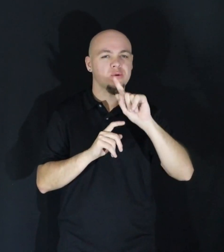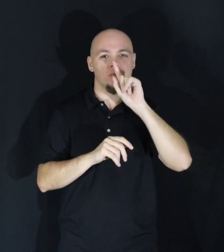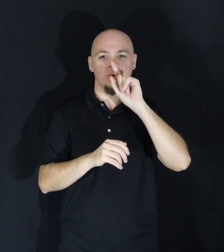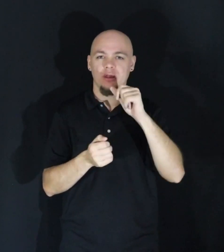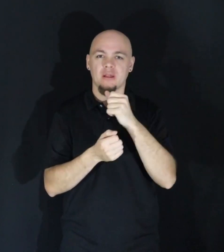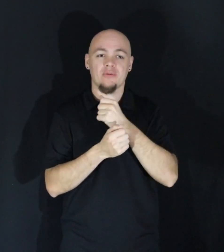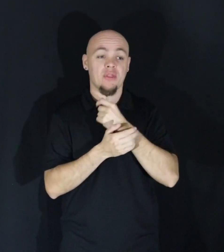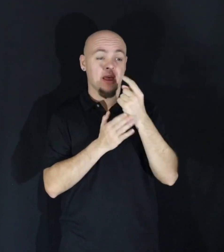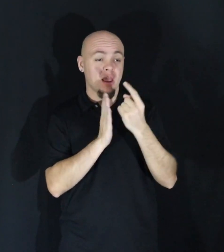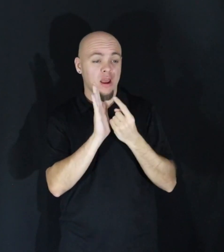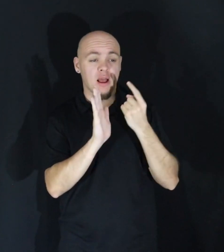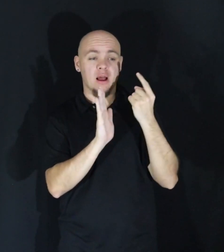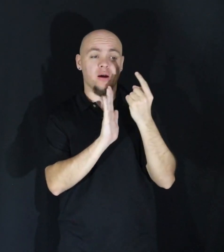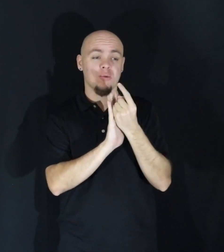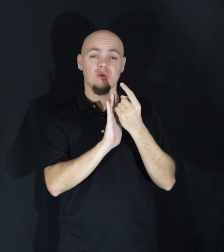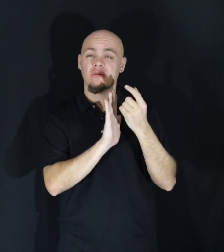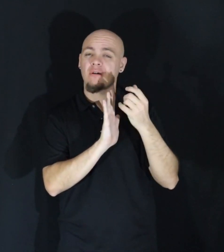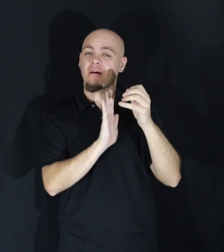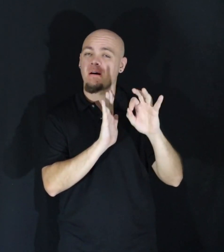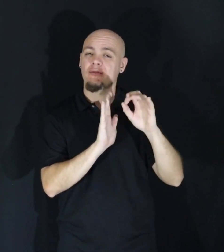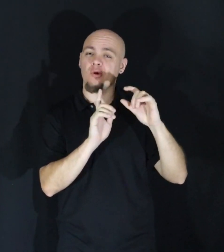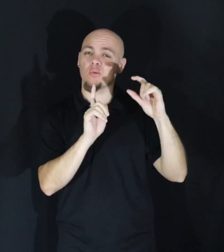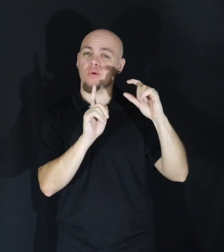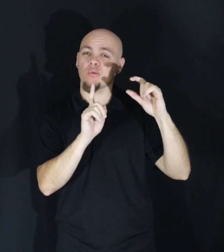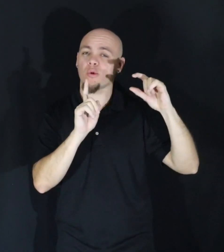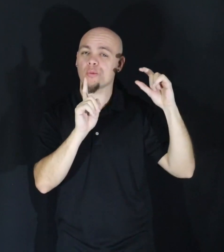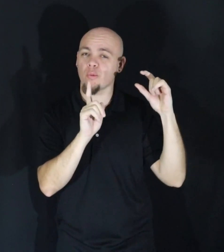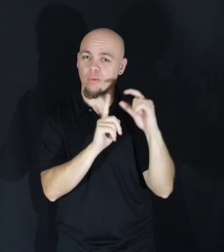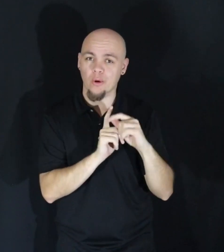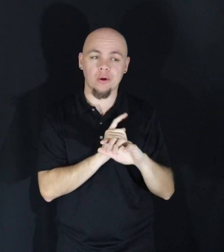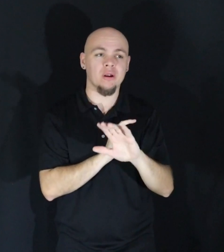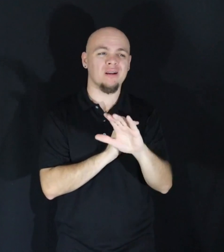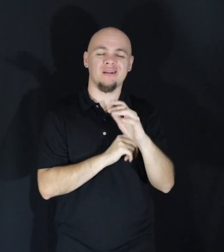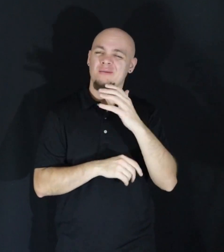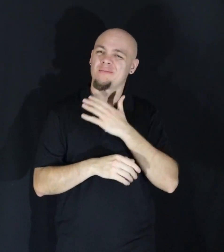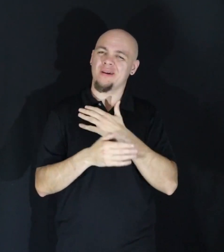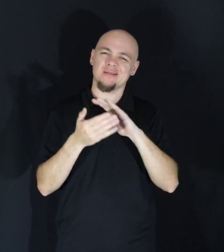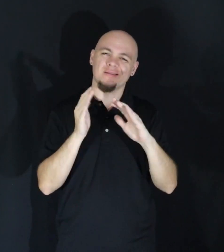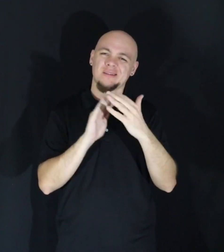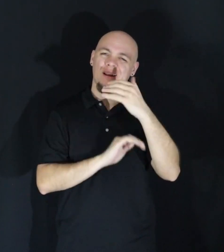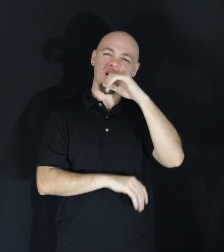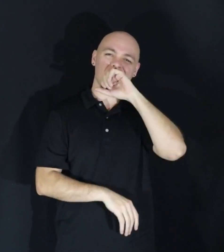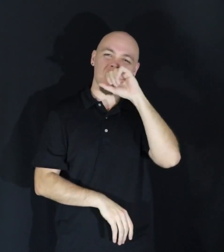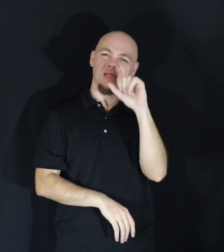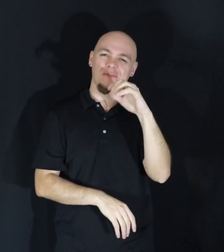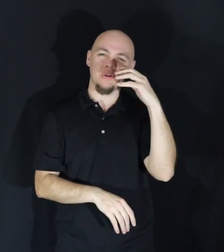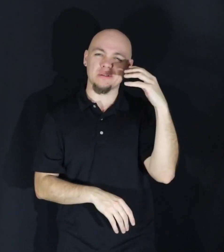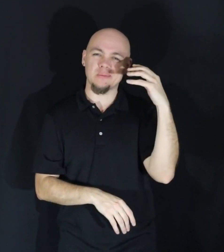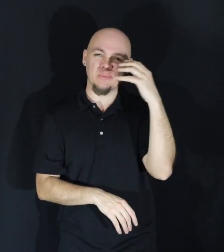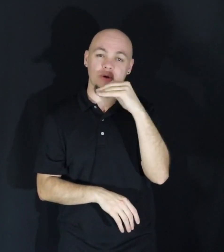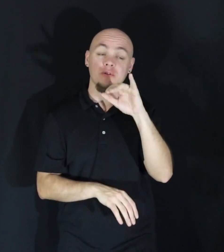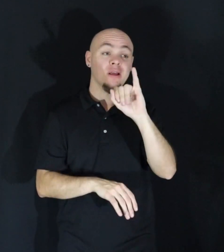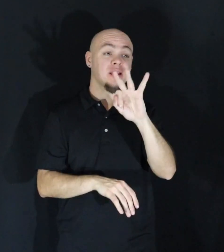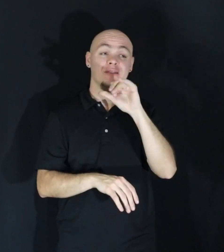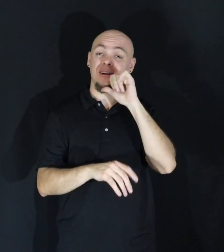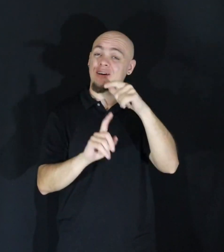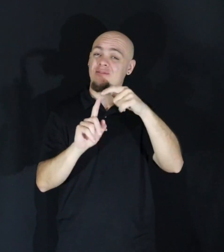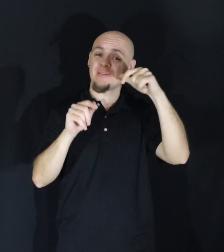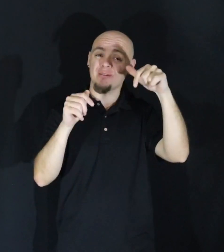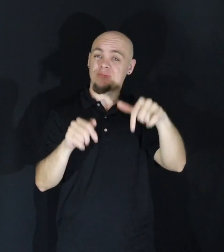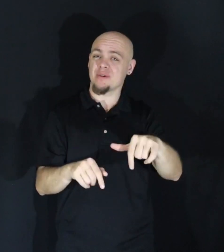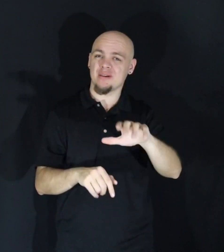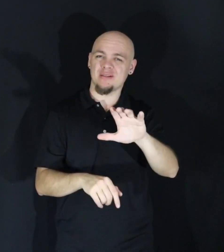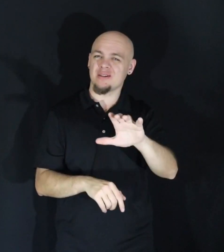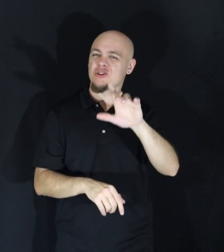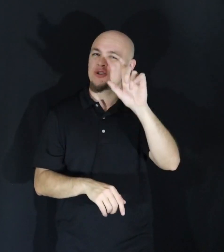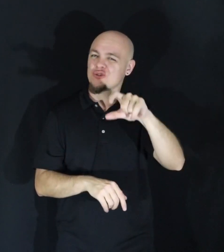hour of what word? I love my city though. It's so beautiful. If you ain't from here,